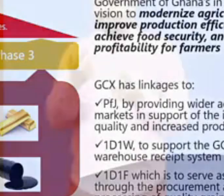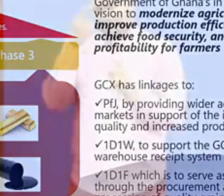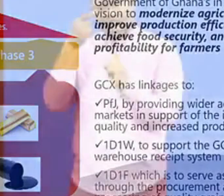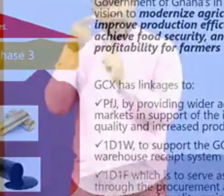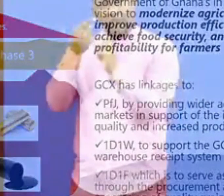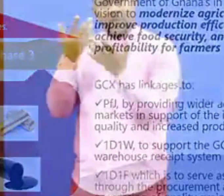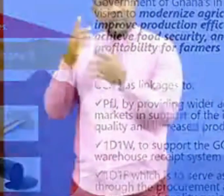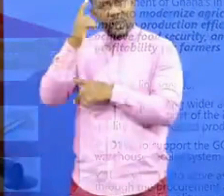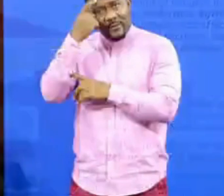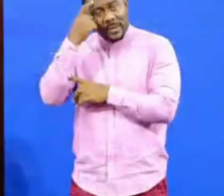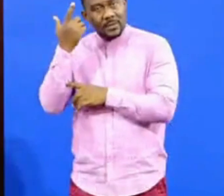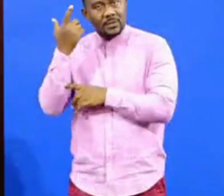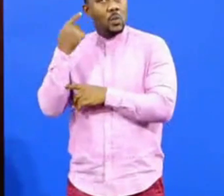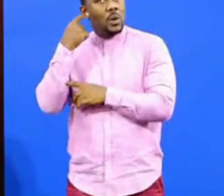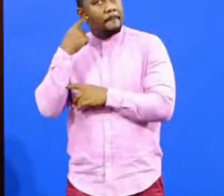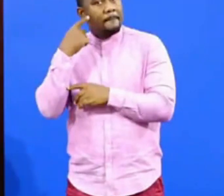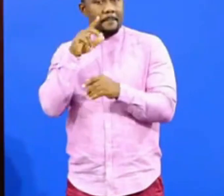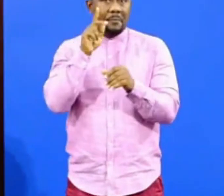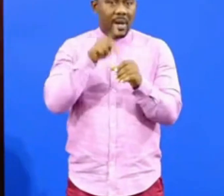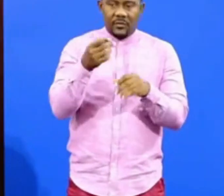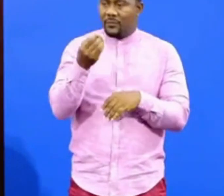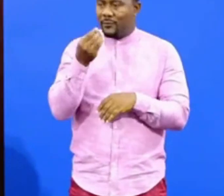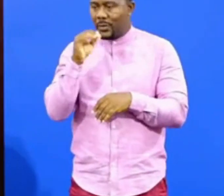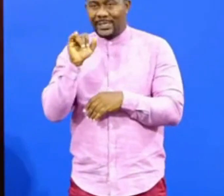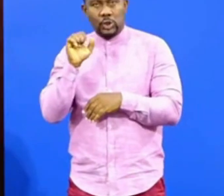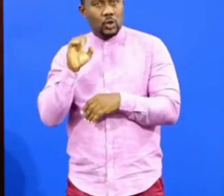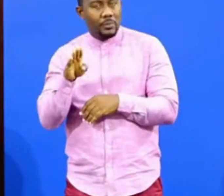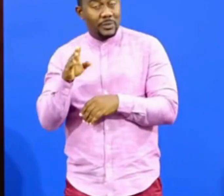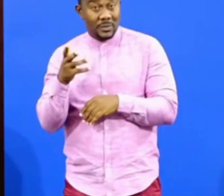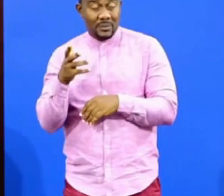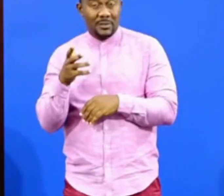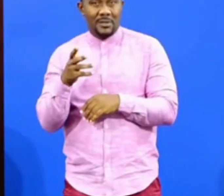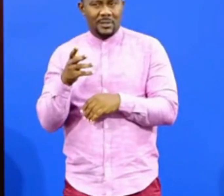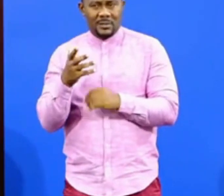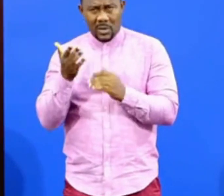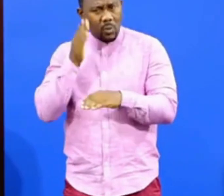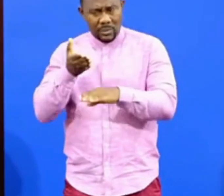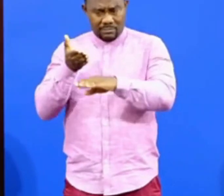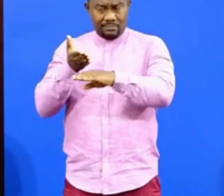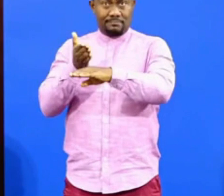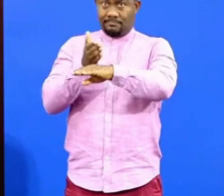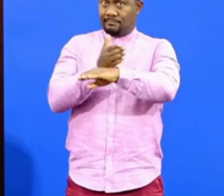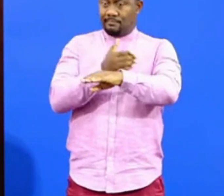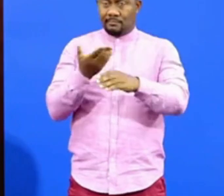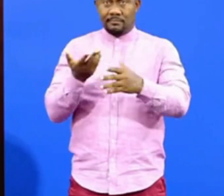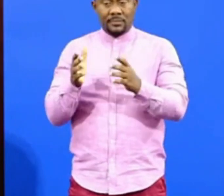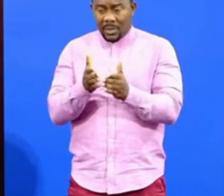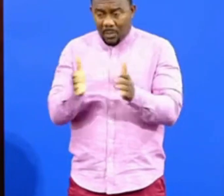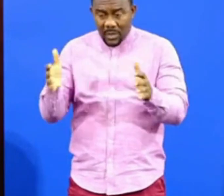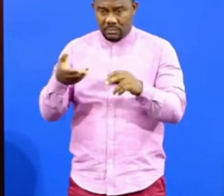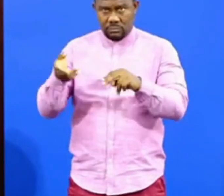of government. So we've heard of planting for food and jobs. The idea here is that there's going to be increased production of